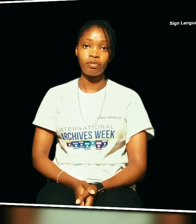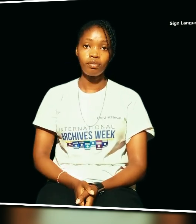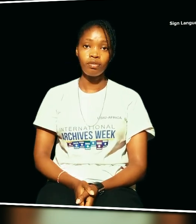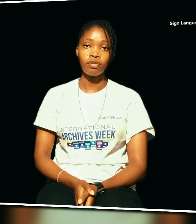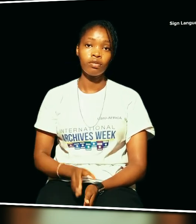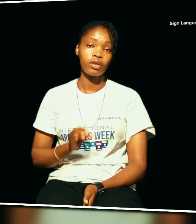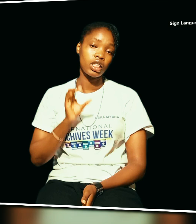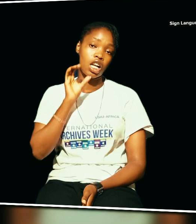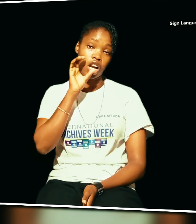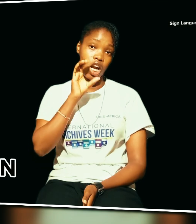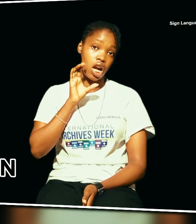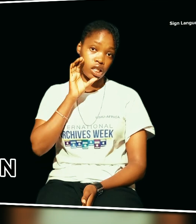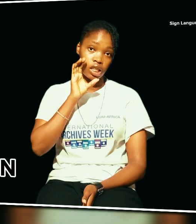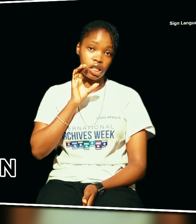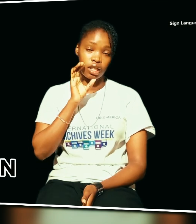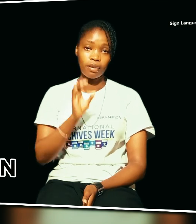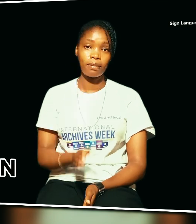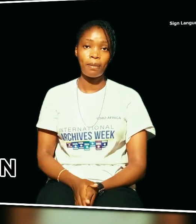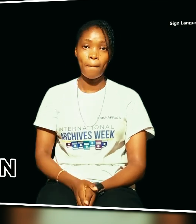Cousin.